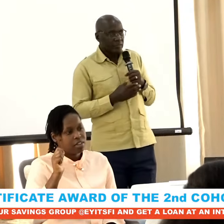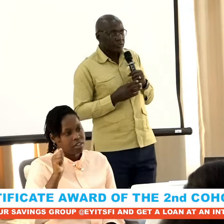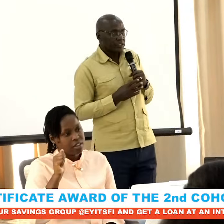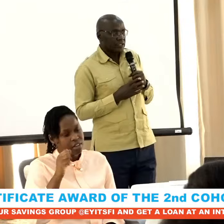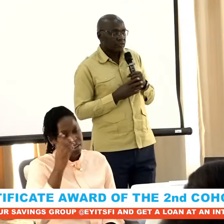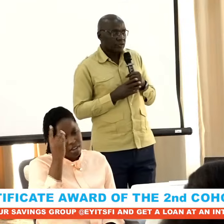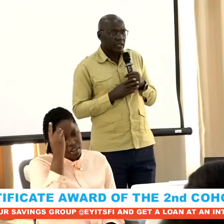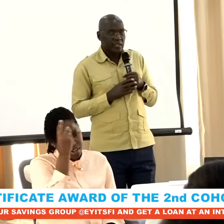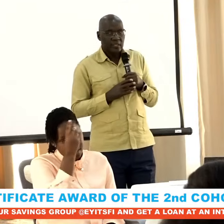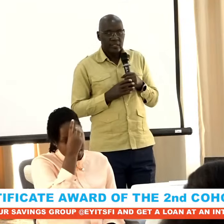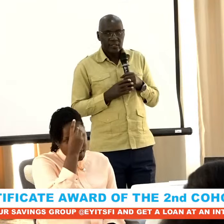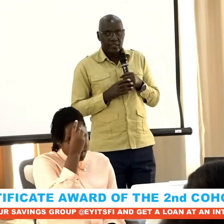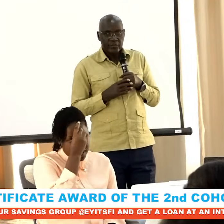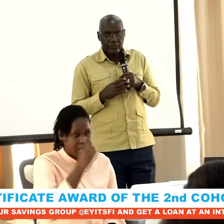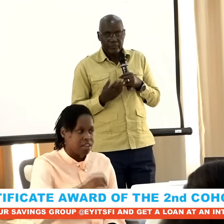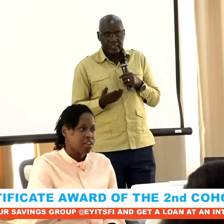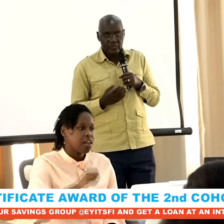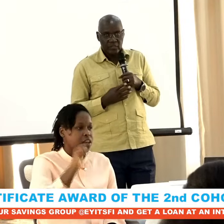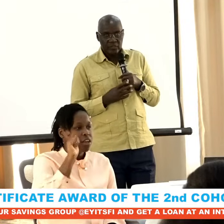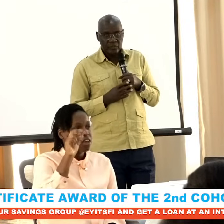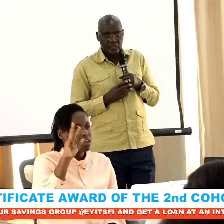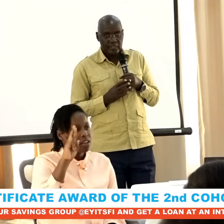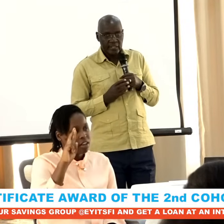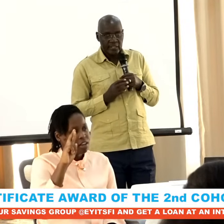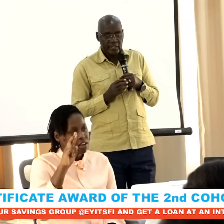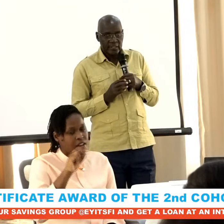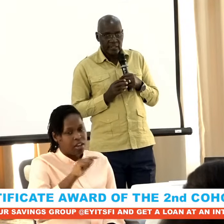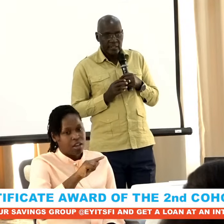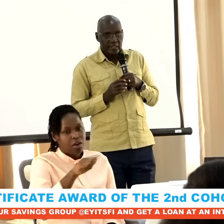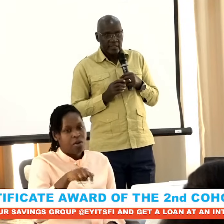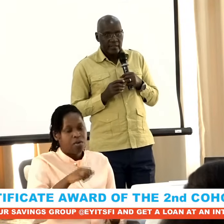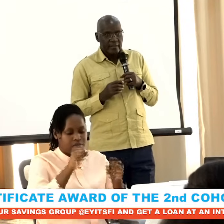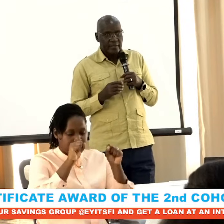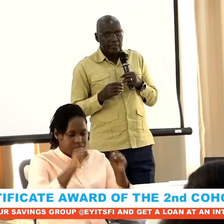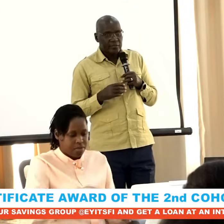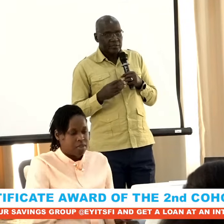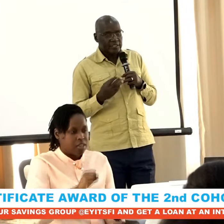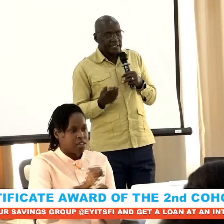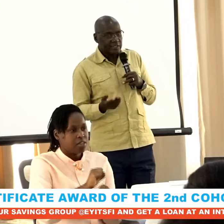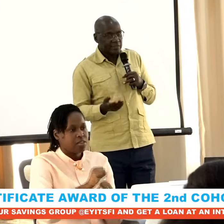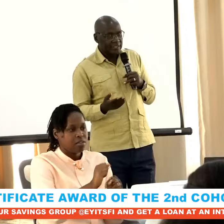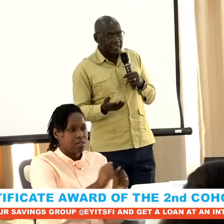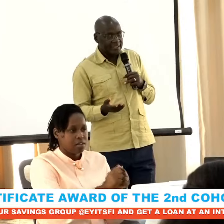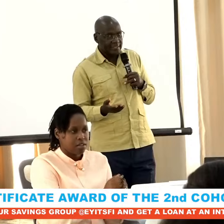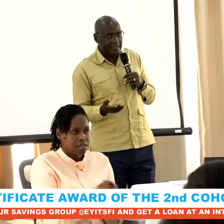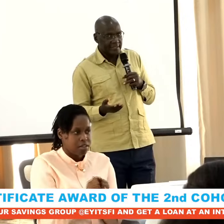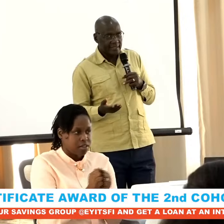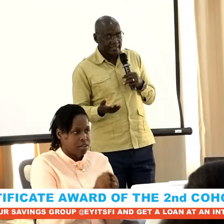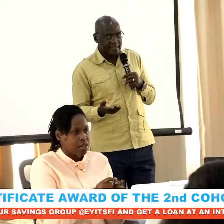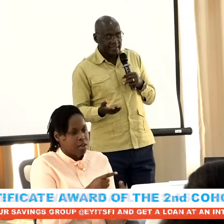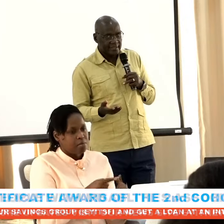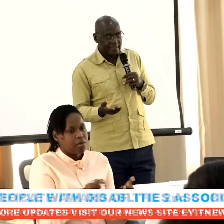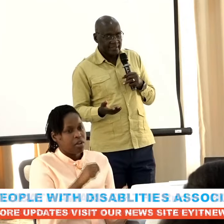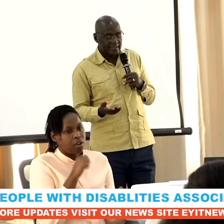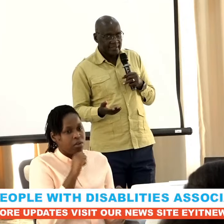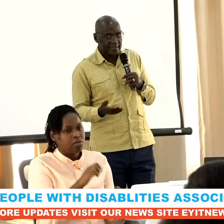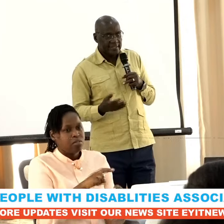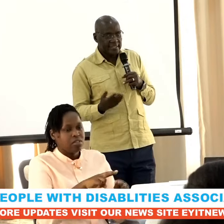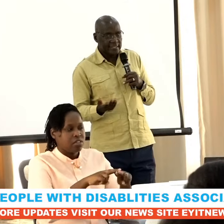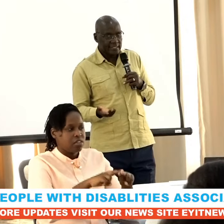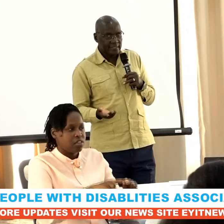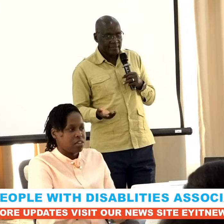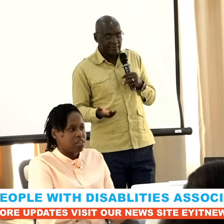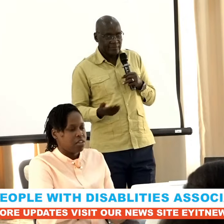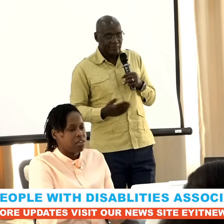academic registrar. We must work together. But don't sit on this talent. It's